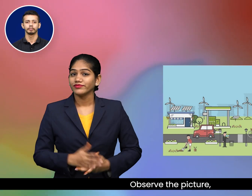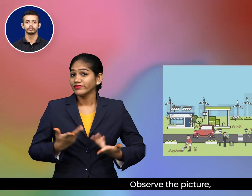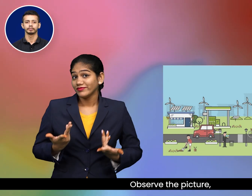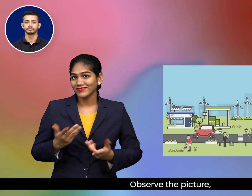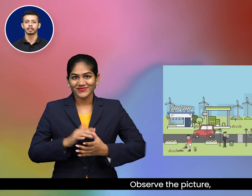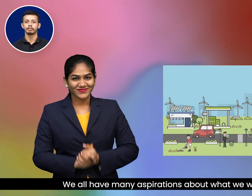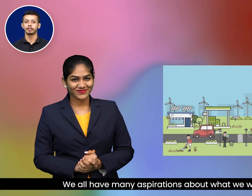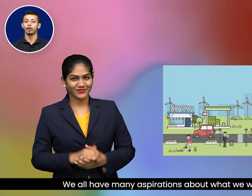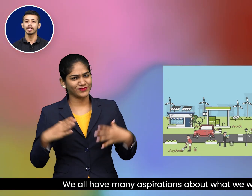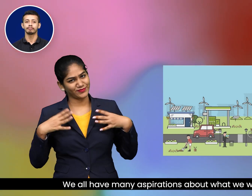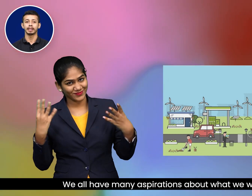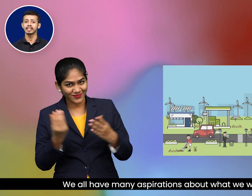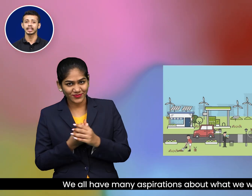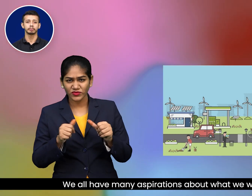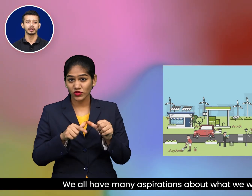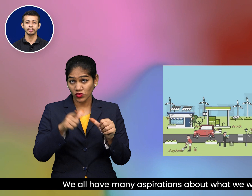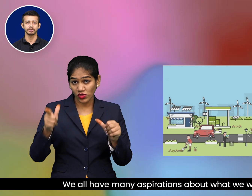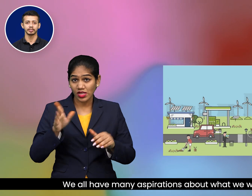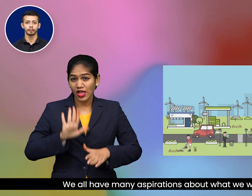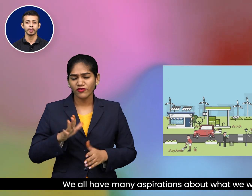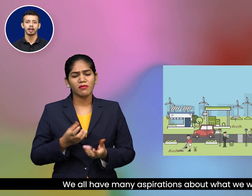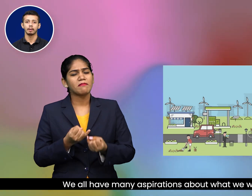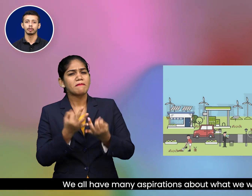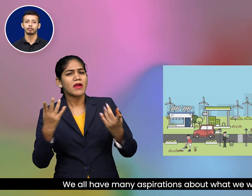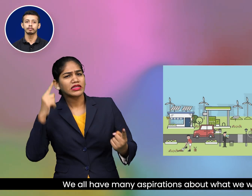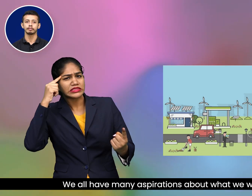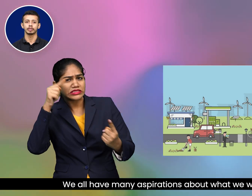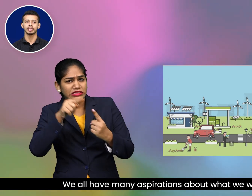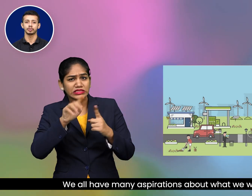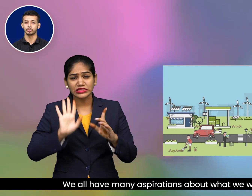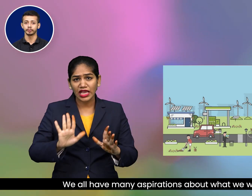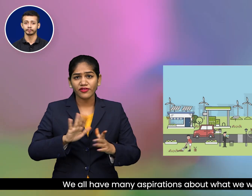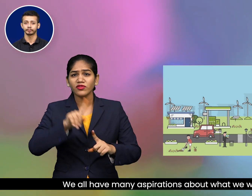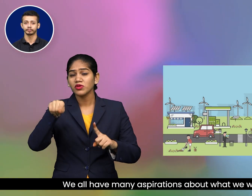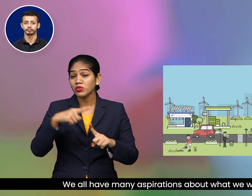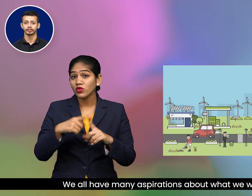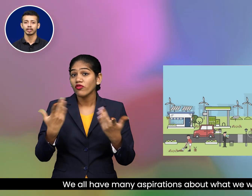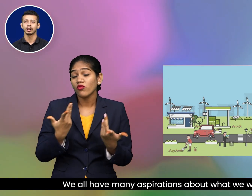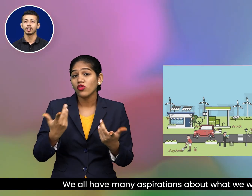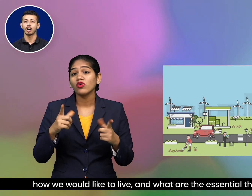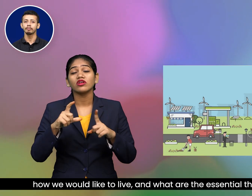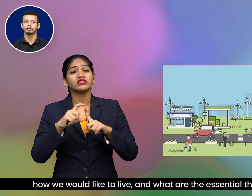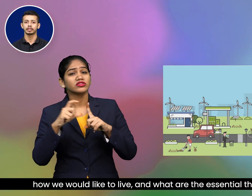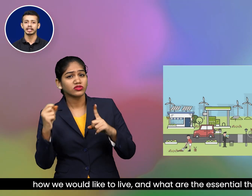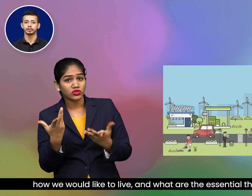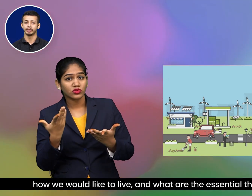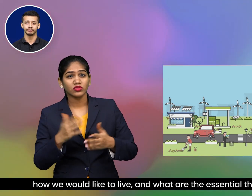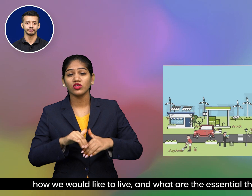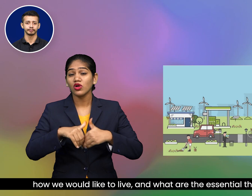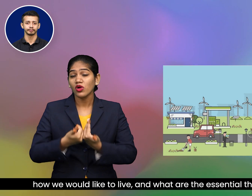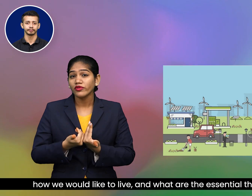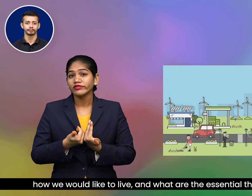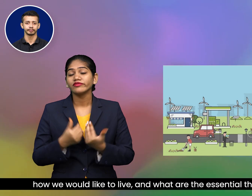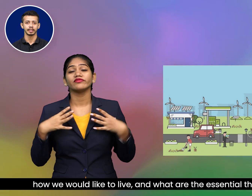So, we all have many aspirations about what we would like to do, how we would like to